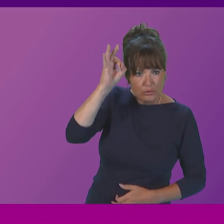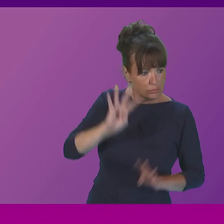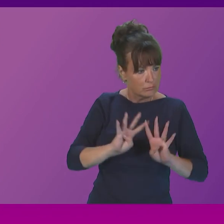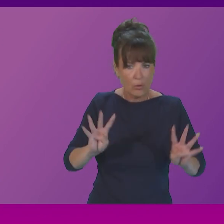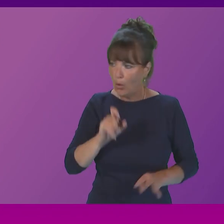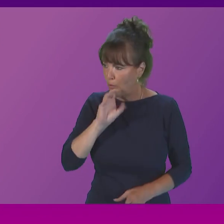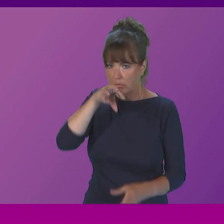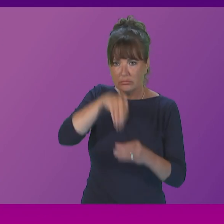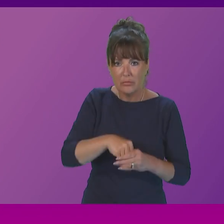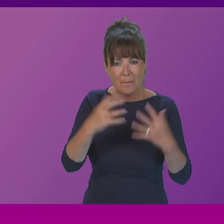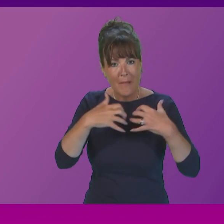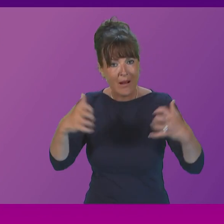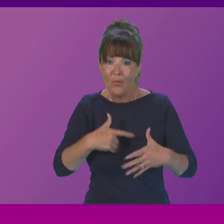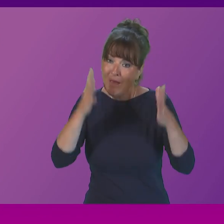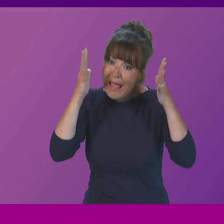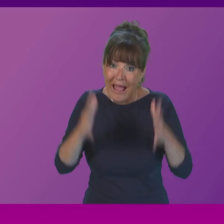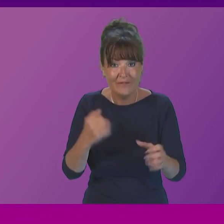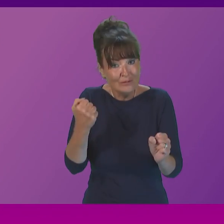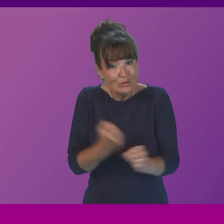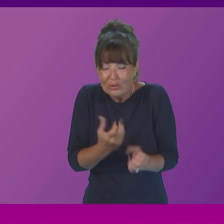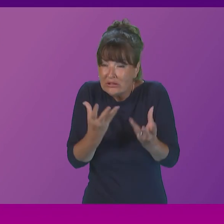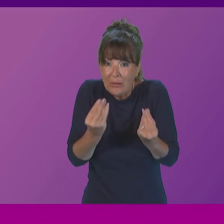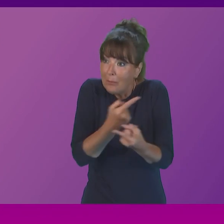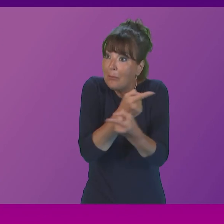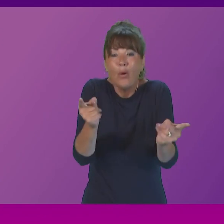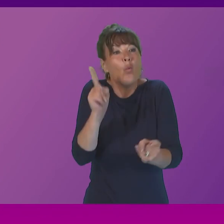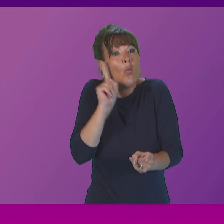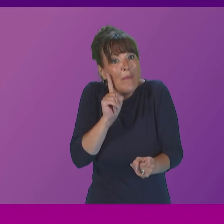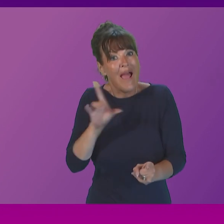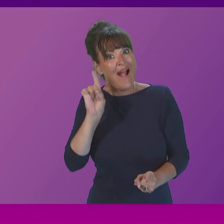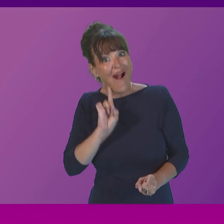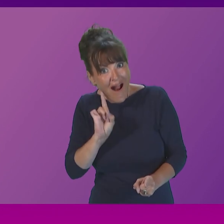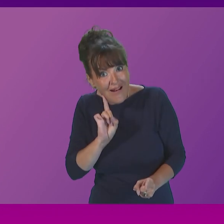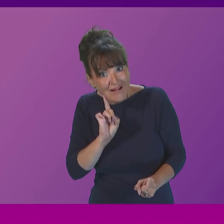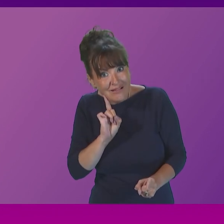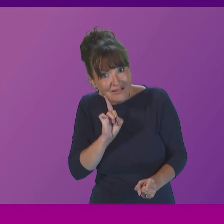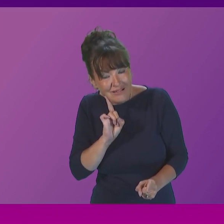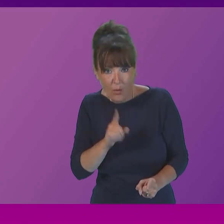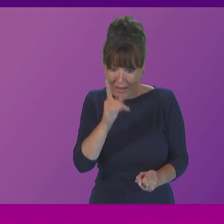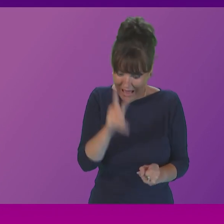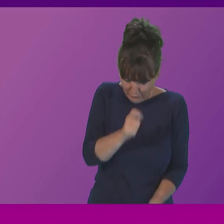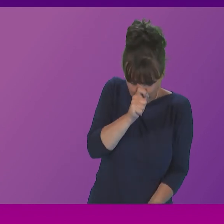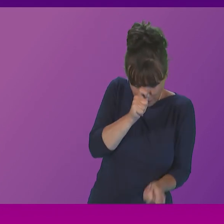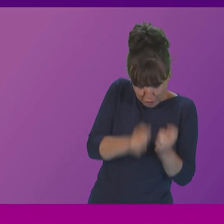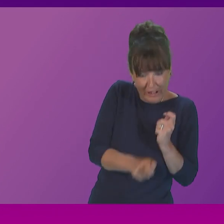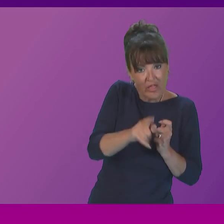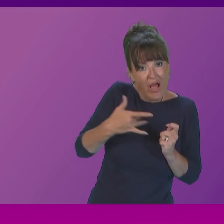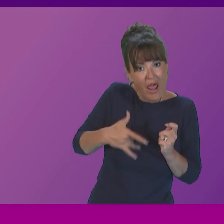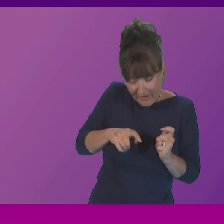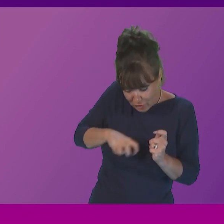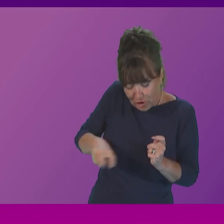do something about the lives that marginalised women and girls have before they even think about politics being for